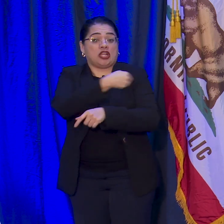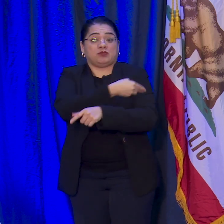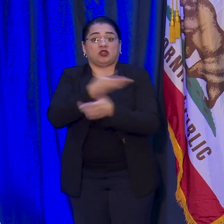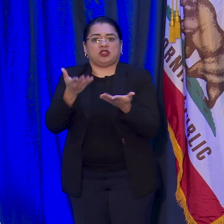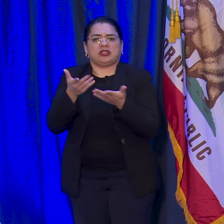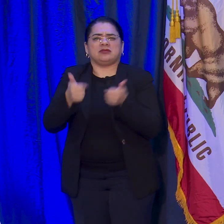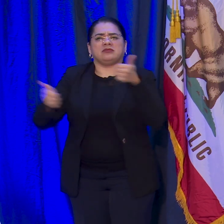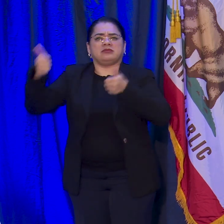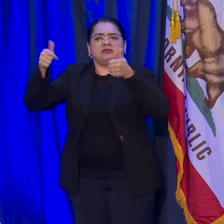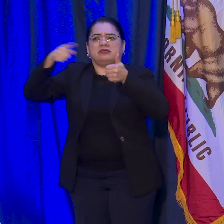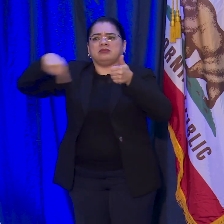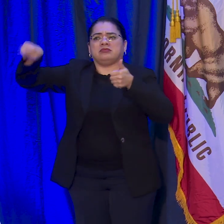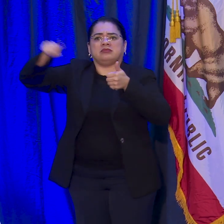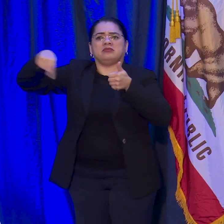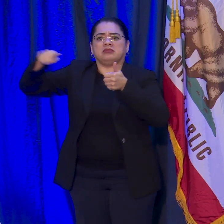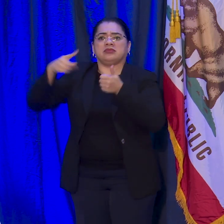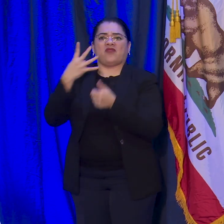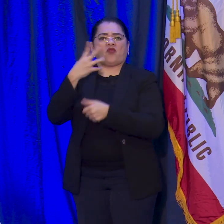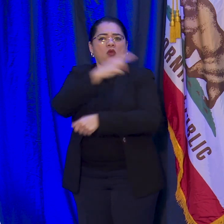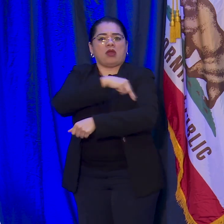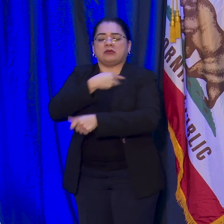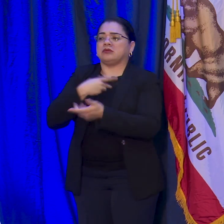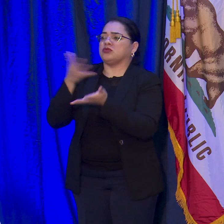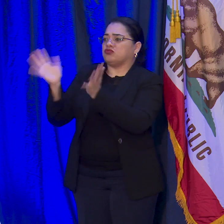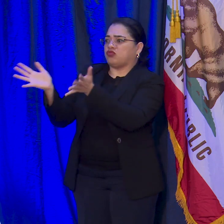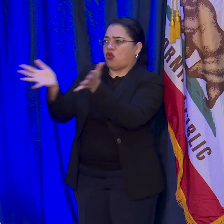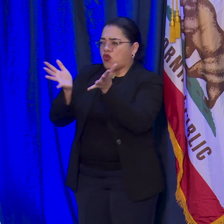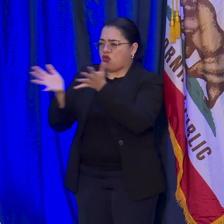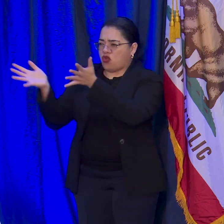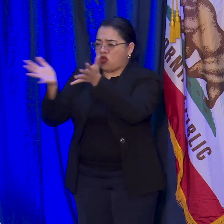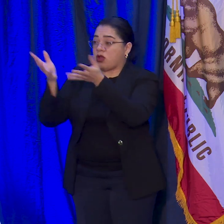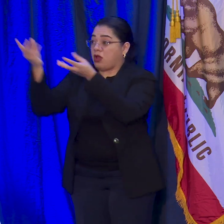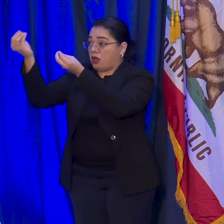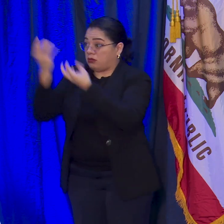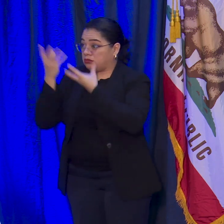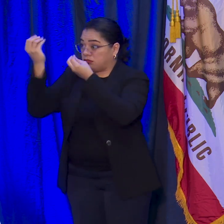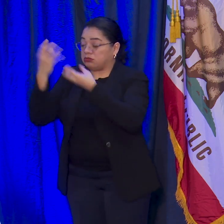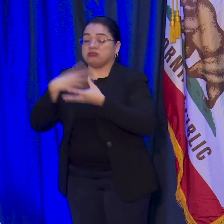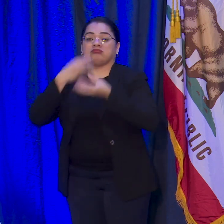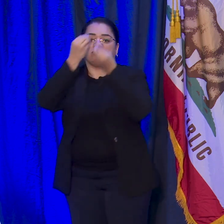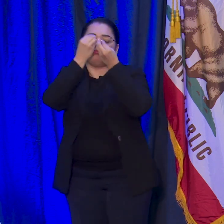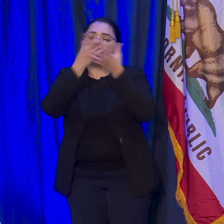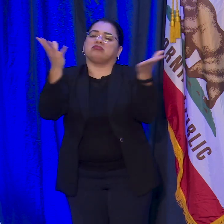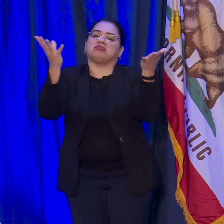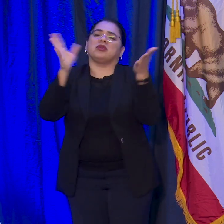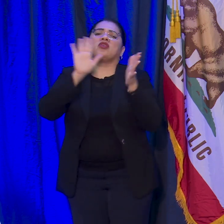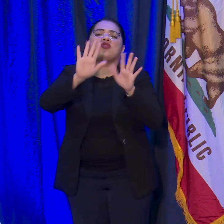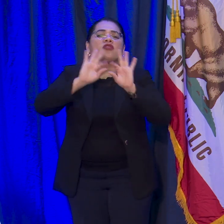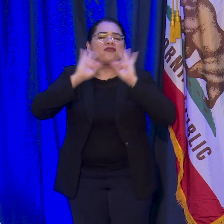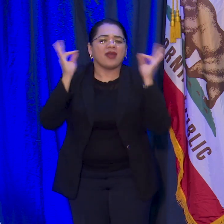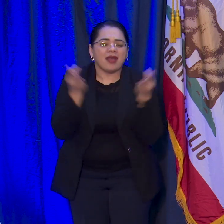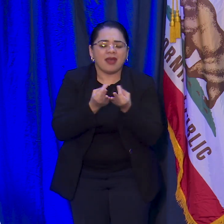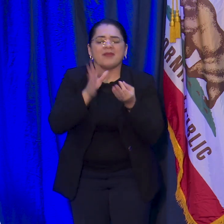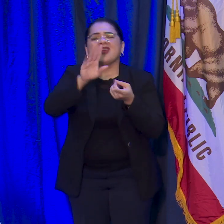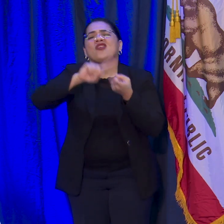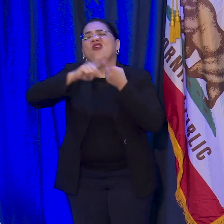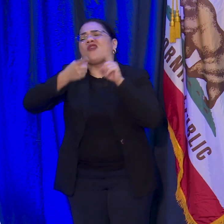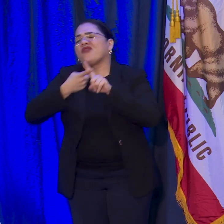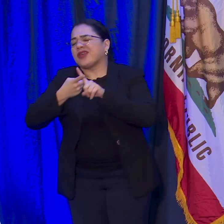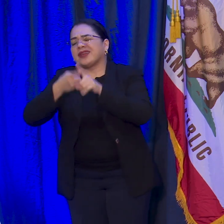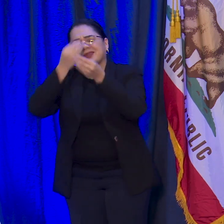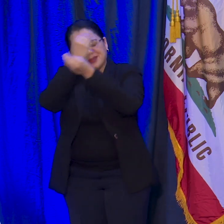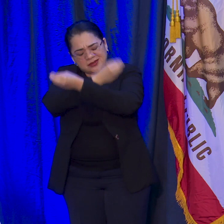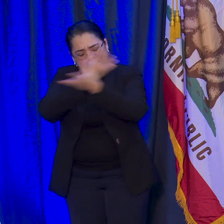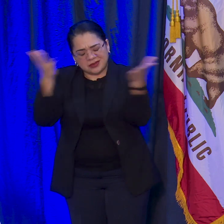here in Long Beach. Their message to you and my message to everyone watching, your family, your friends, is